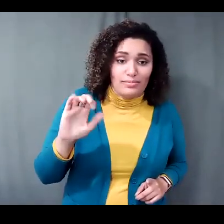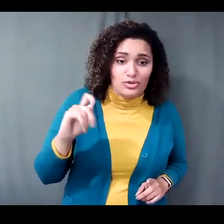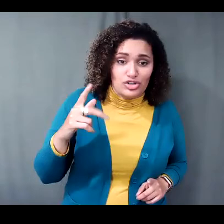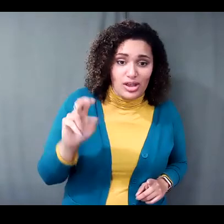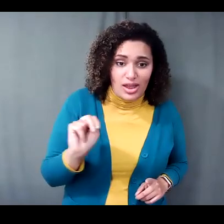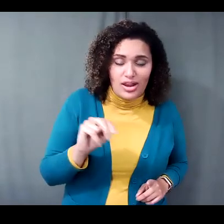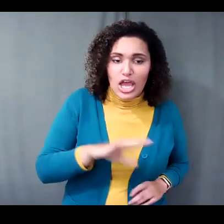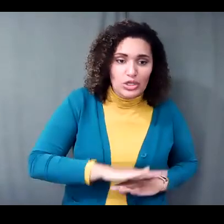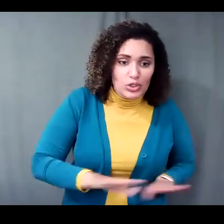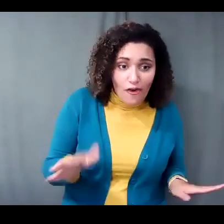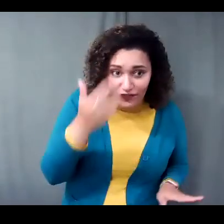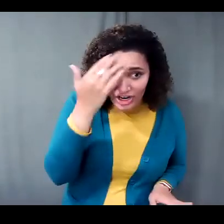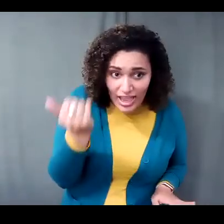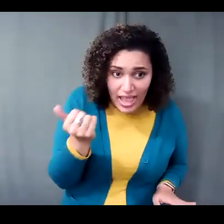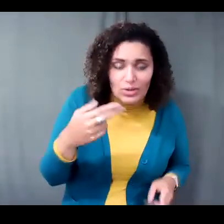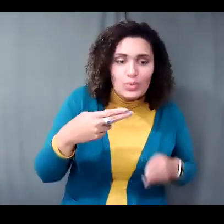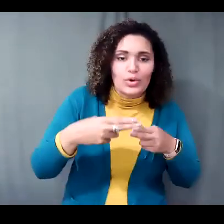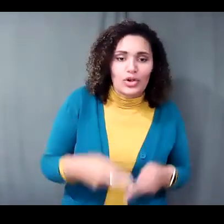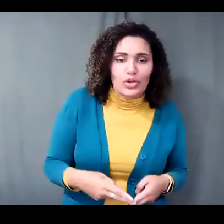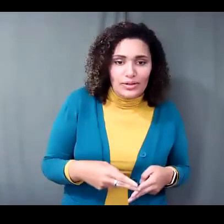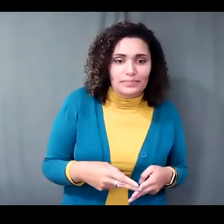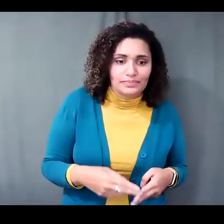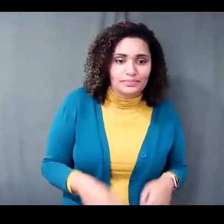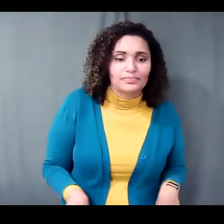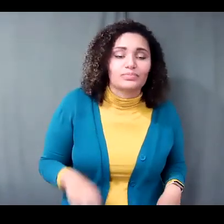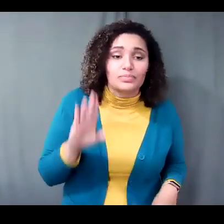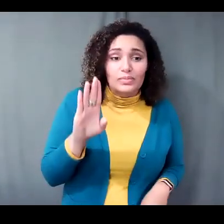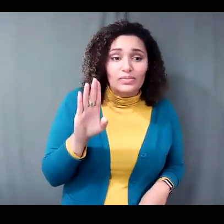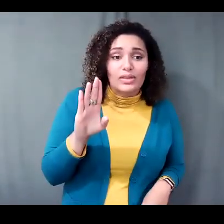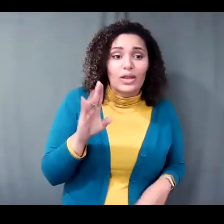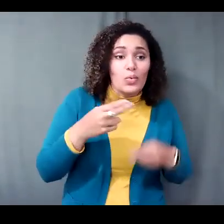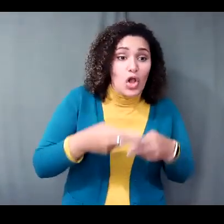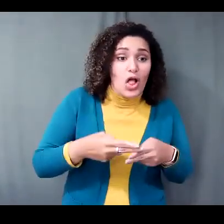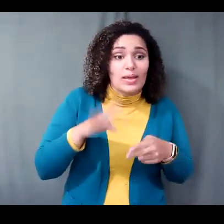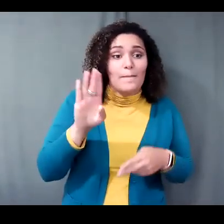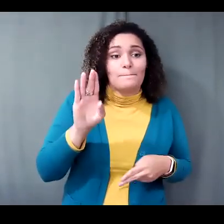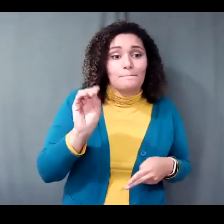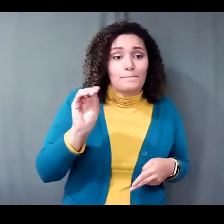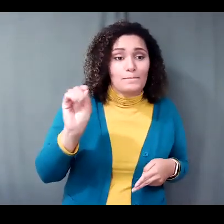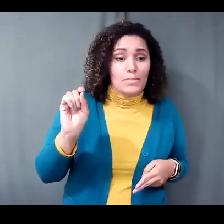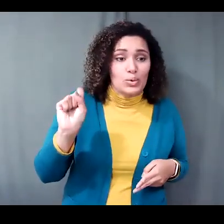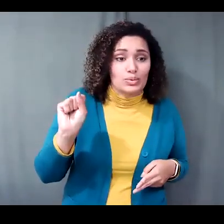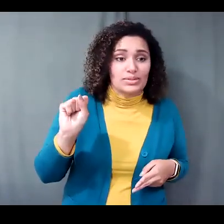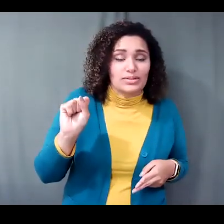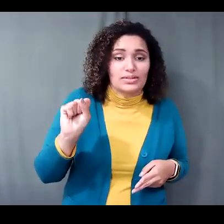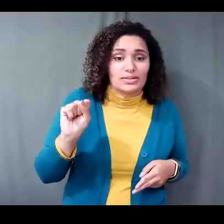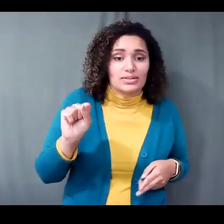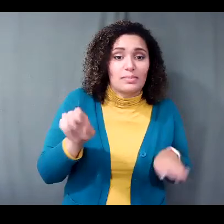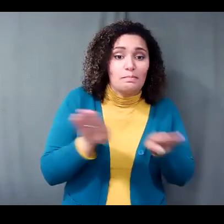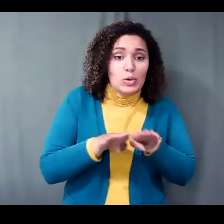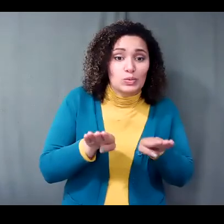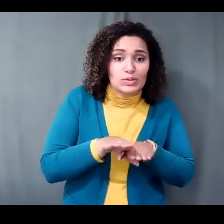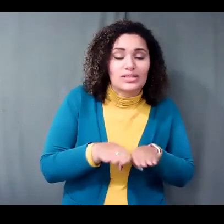indoors theme. We are working with a chef from Foraged Restaurant to do a like a little